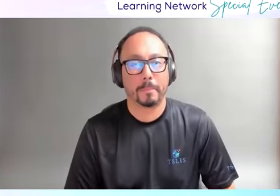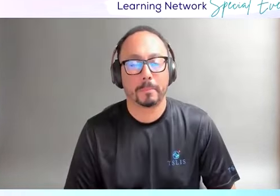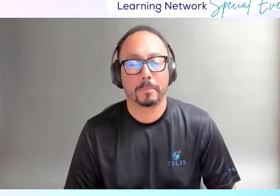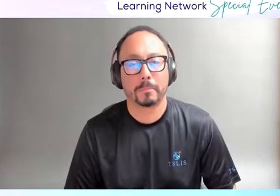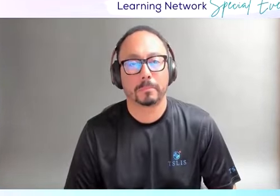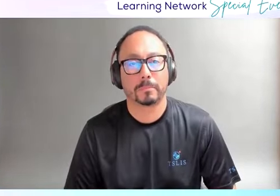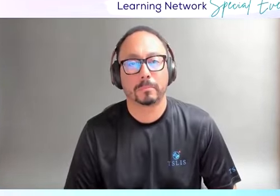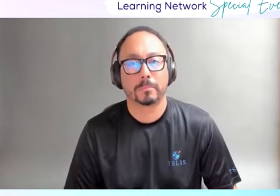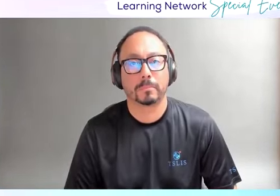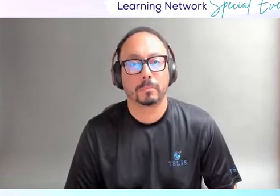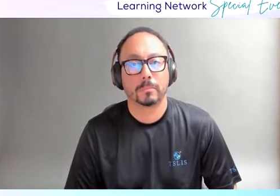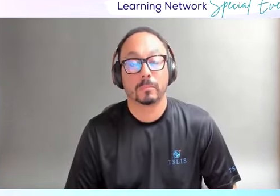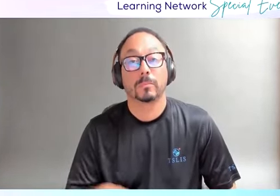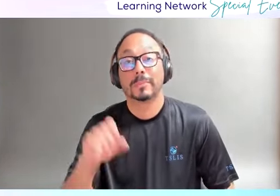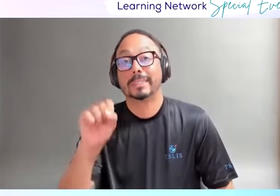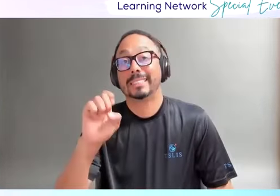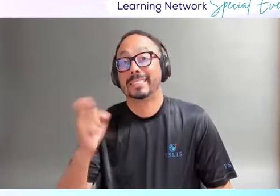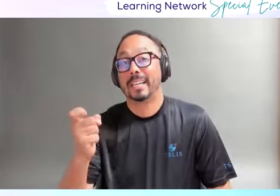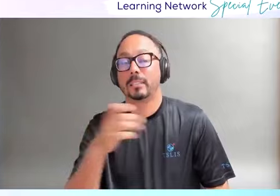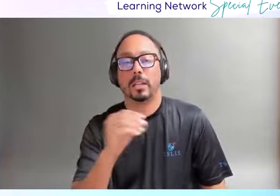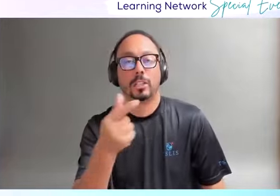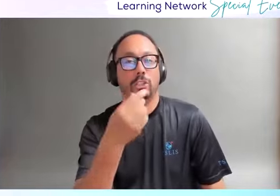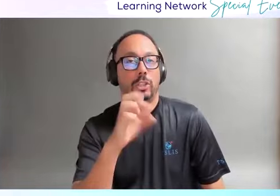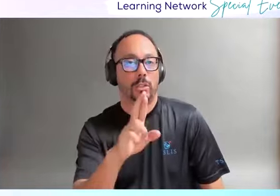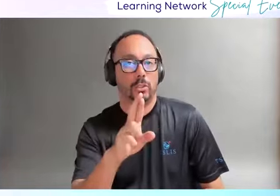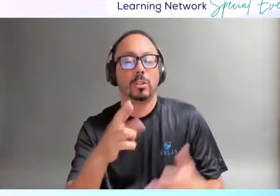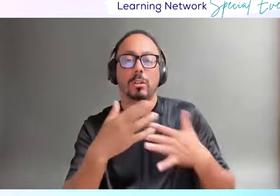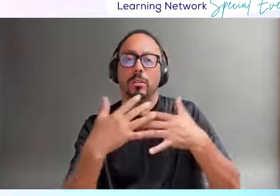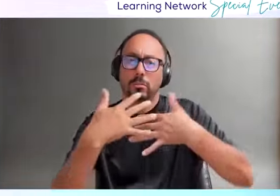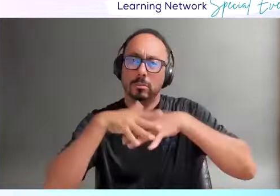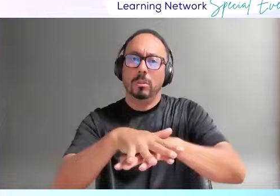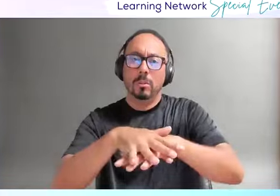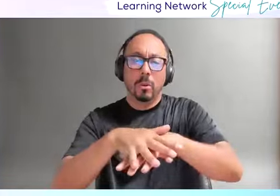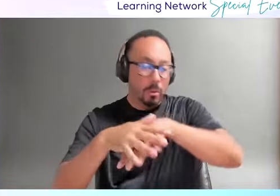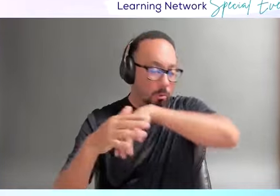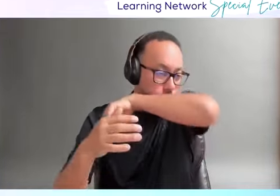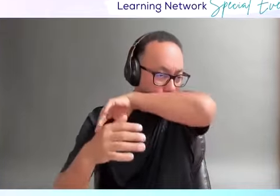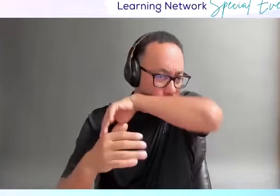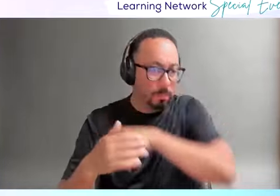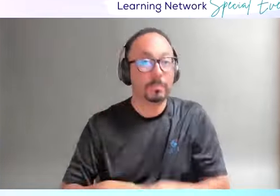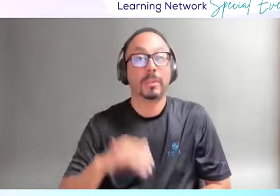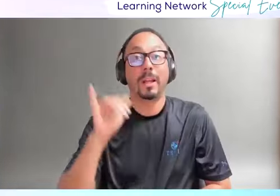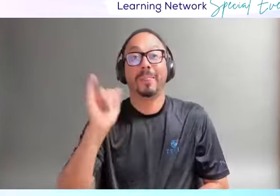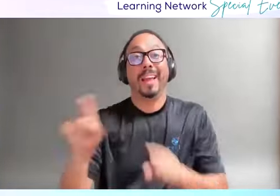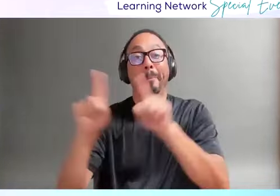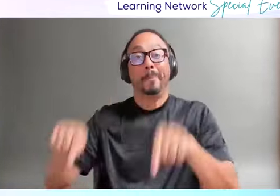gender interact to create that little box on the right. The advice we ended up having to give is